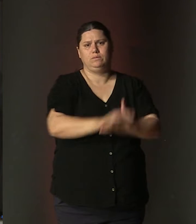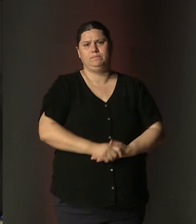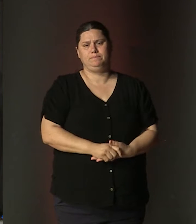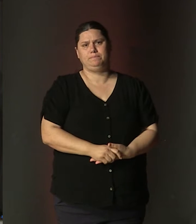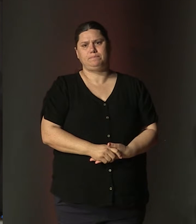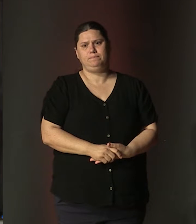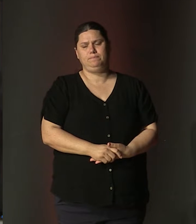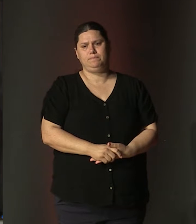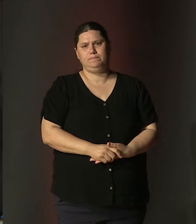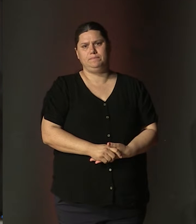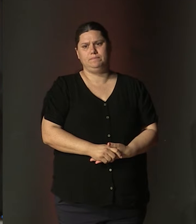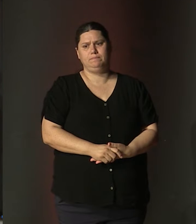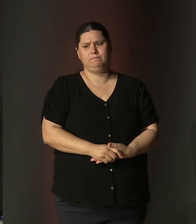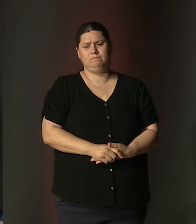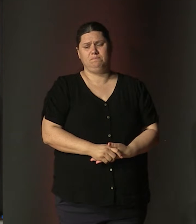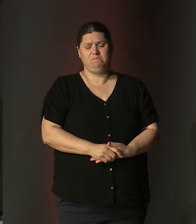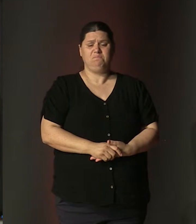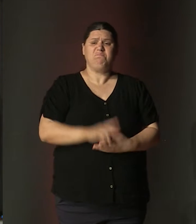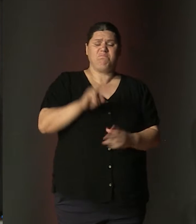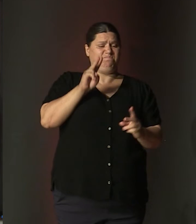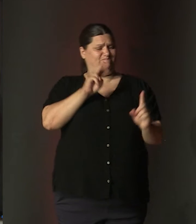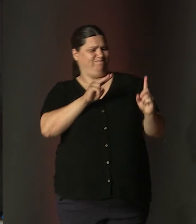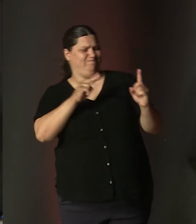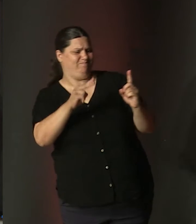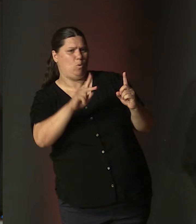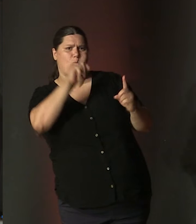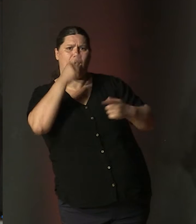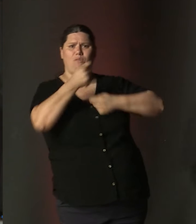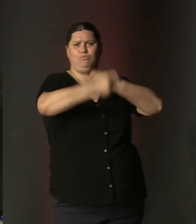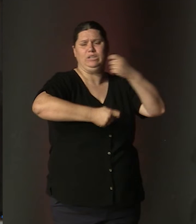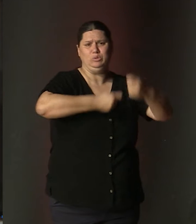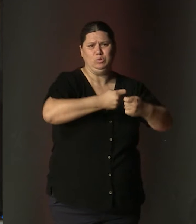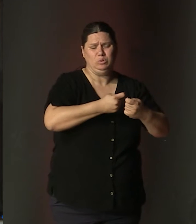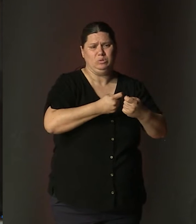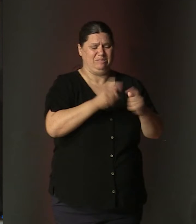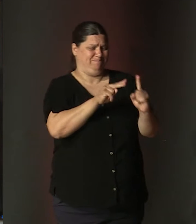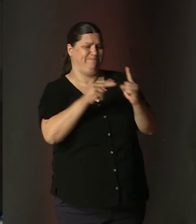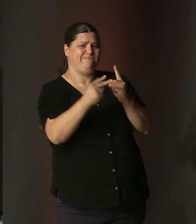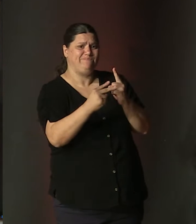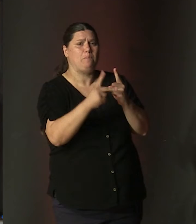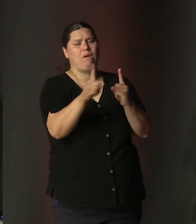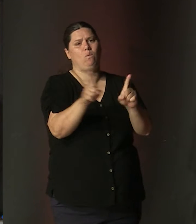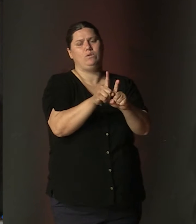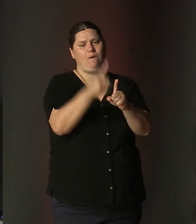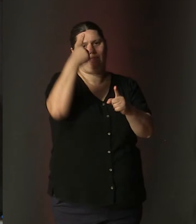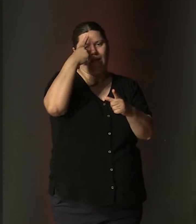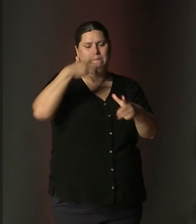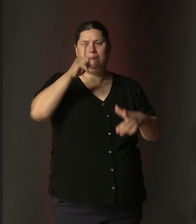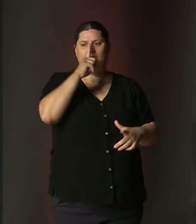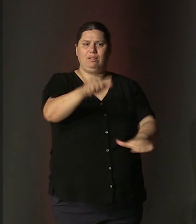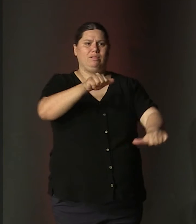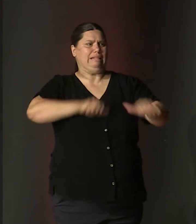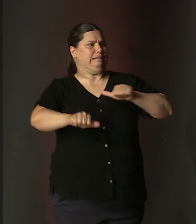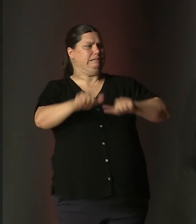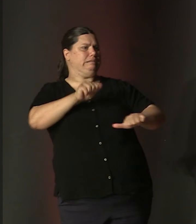Aside from the issue of their perceived unrenewability, another reason why I think that there's a reluctance to include minerals